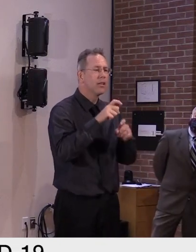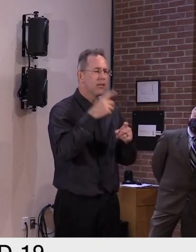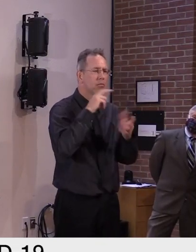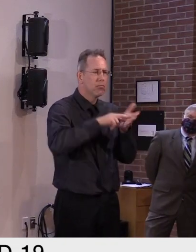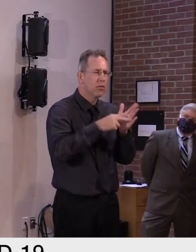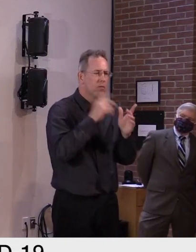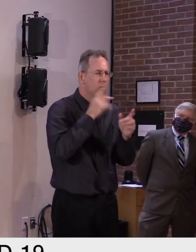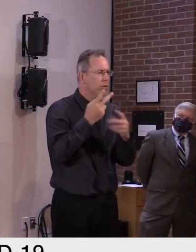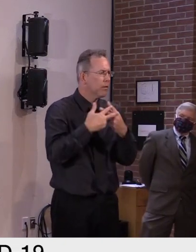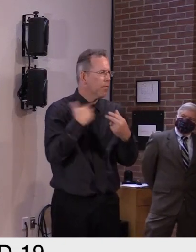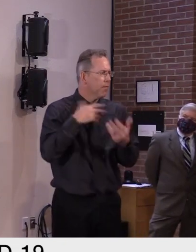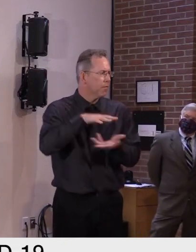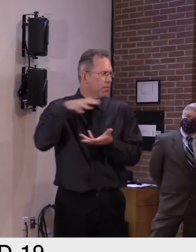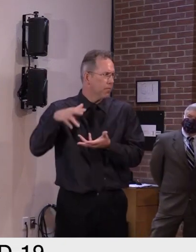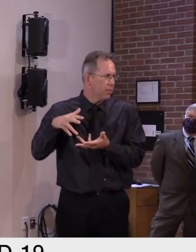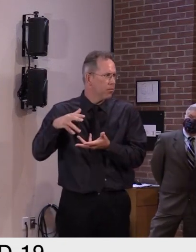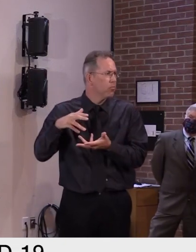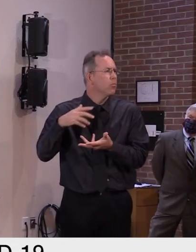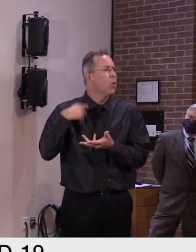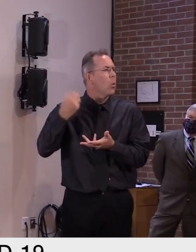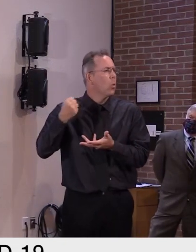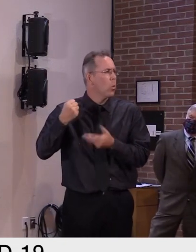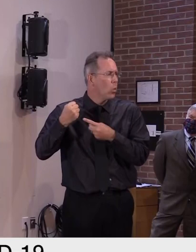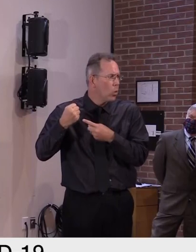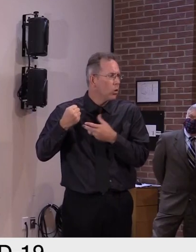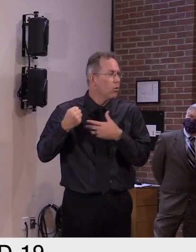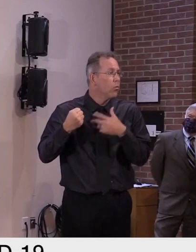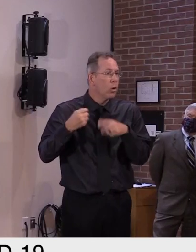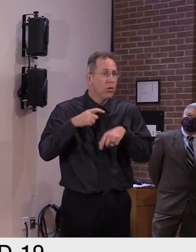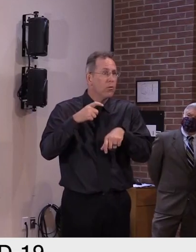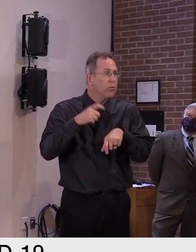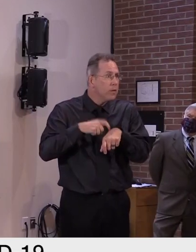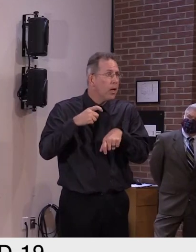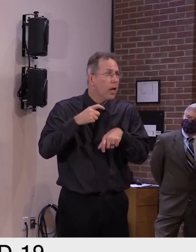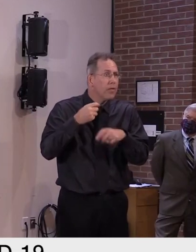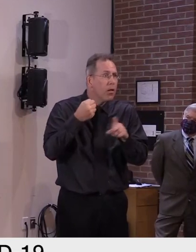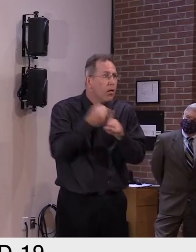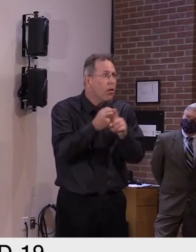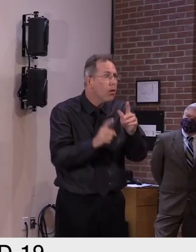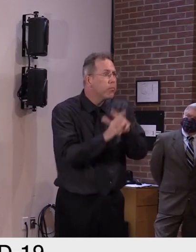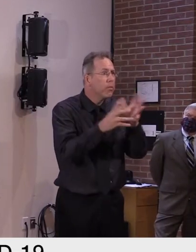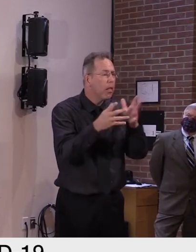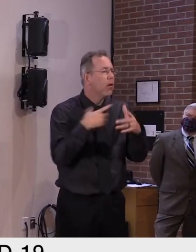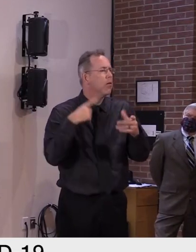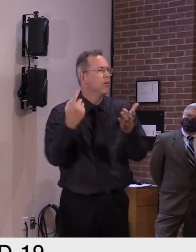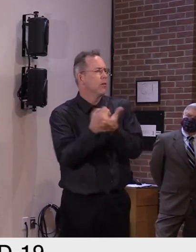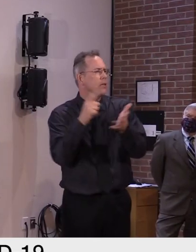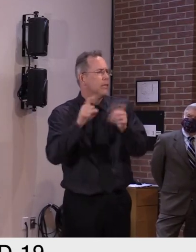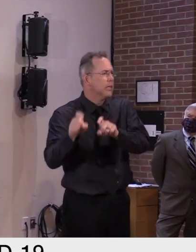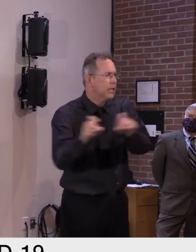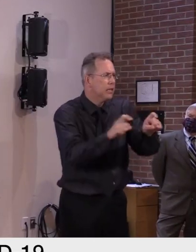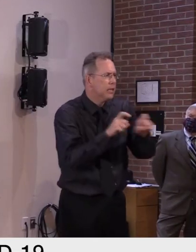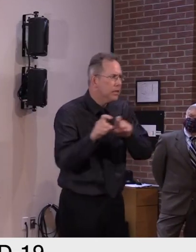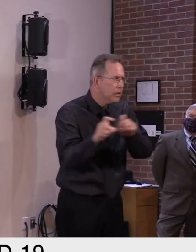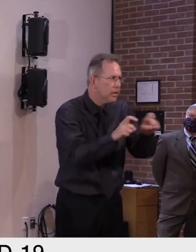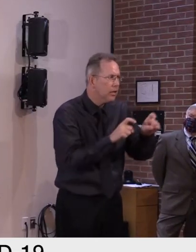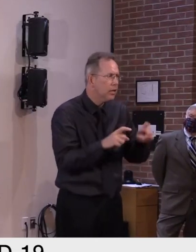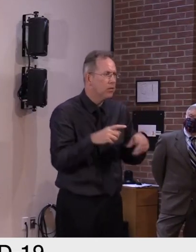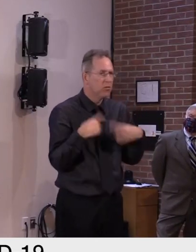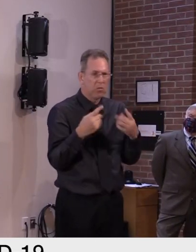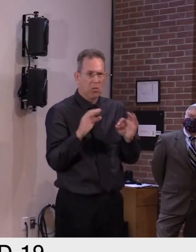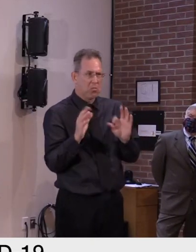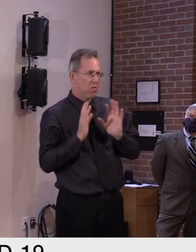because when they get used in a surveillance capacity, testing people who are not having symptoms but maybe at risk